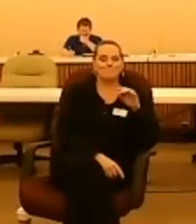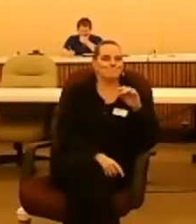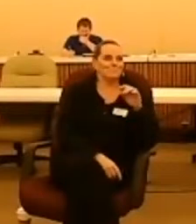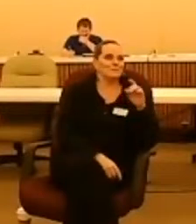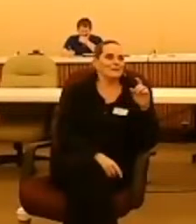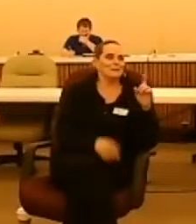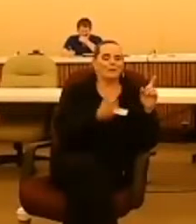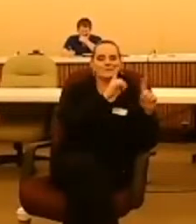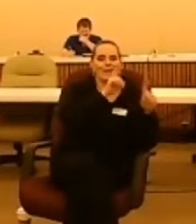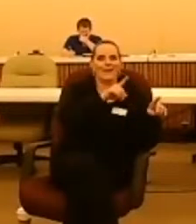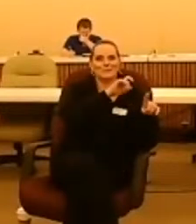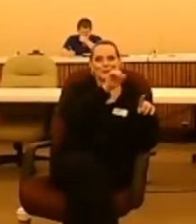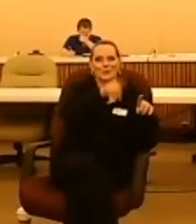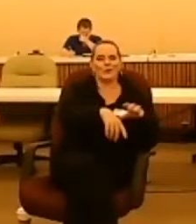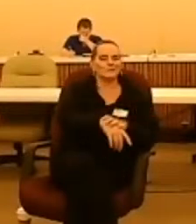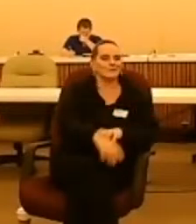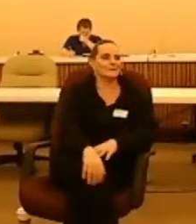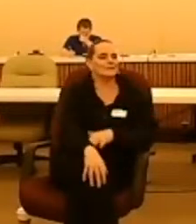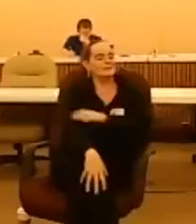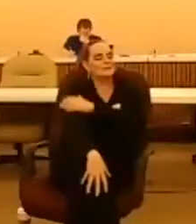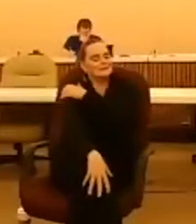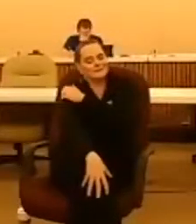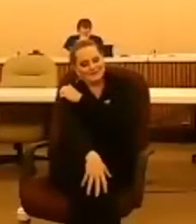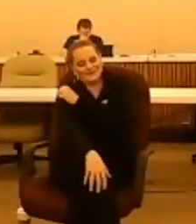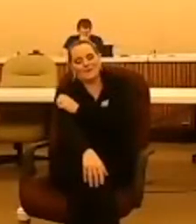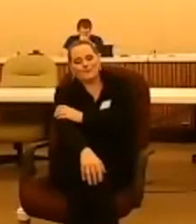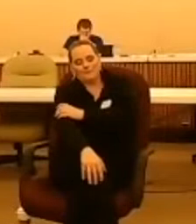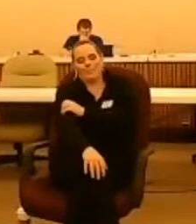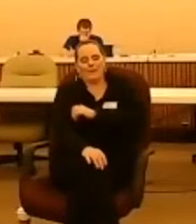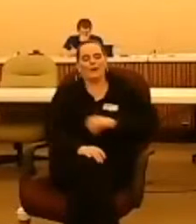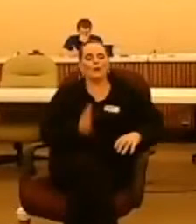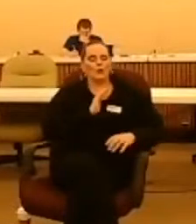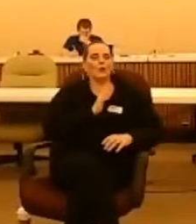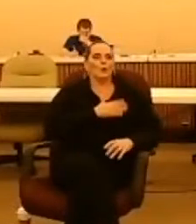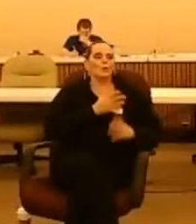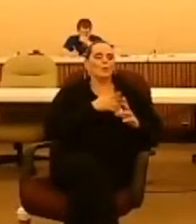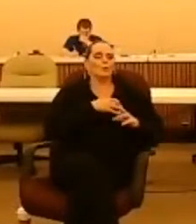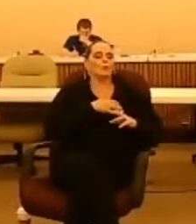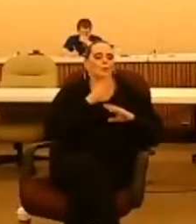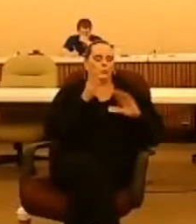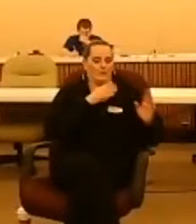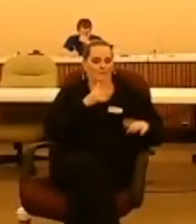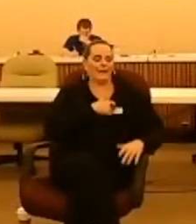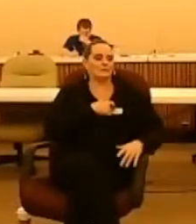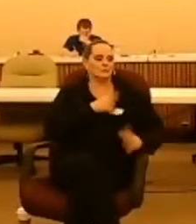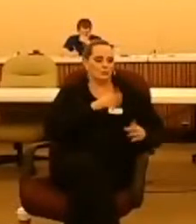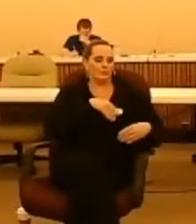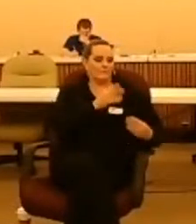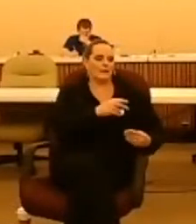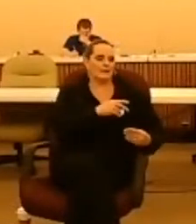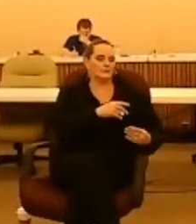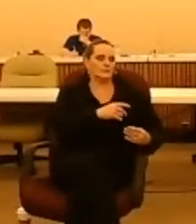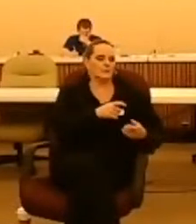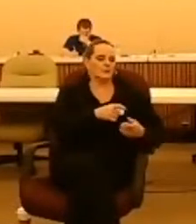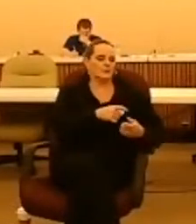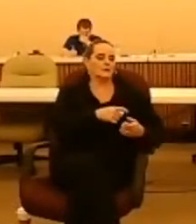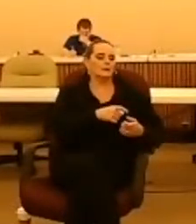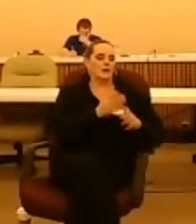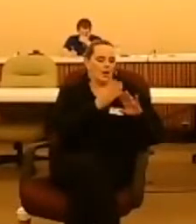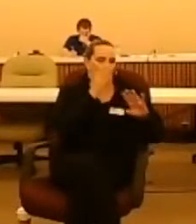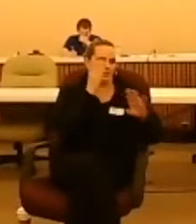a question at least. We do intend on providing a shuttle, but the traffic study was not inclusive of